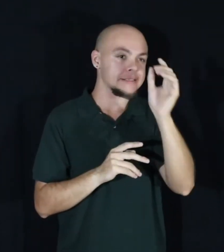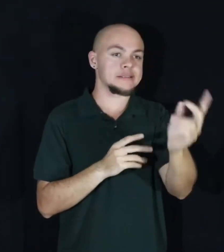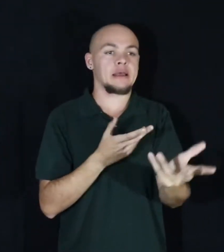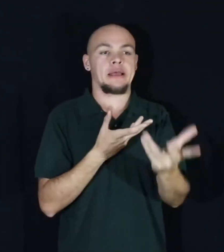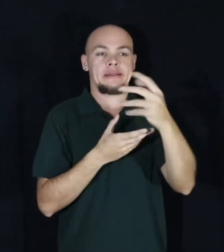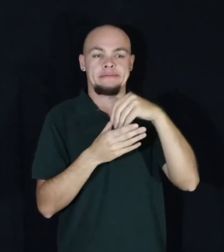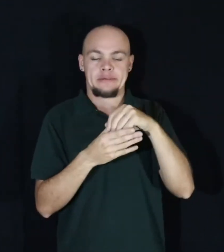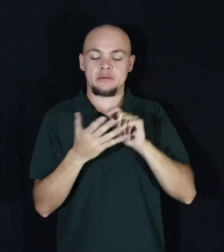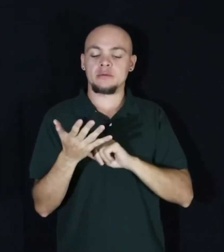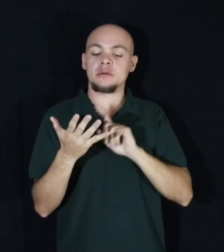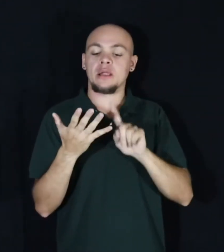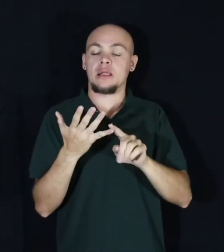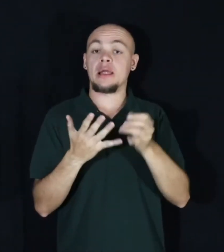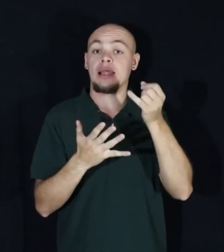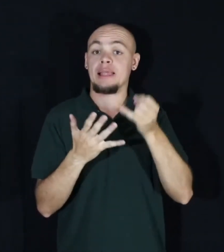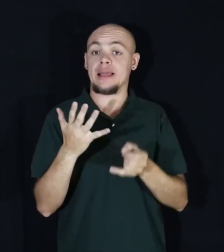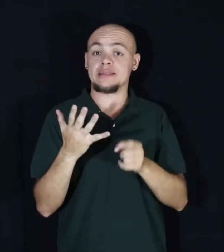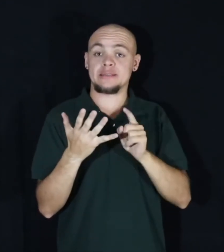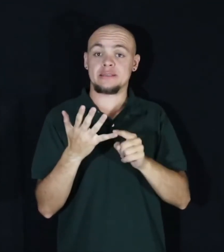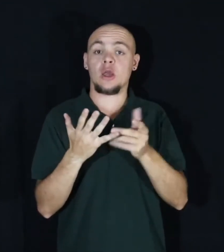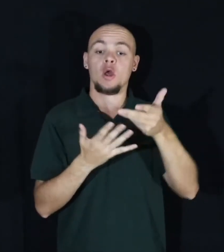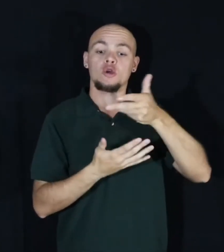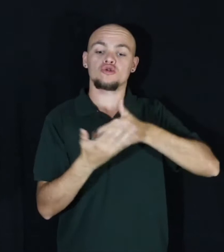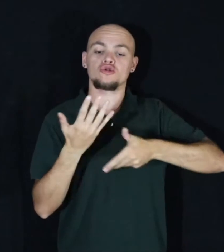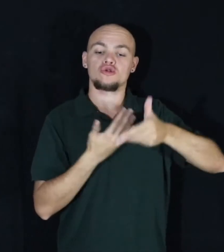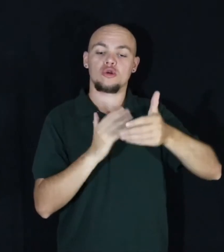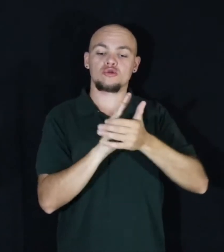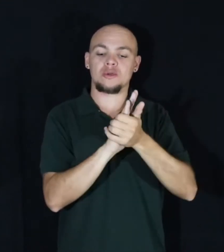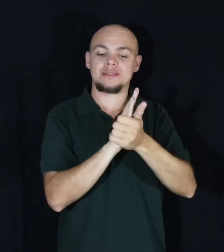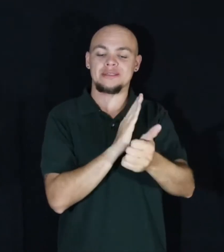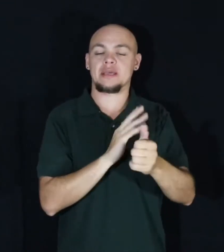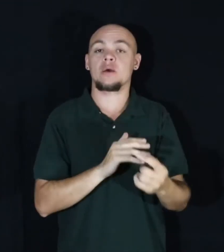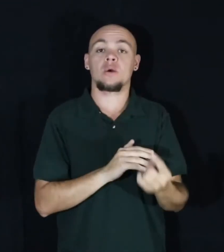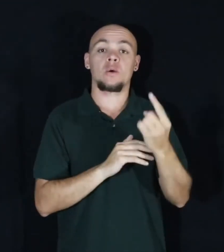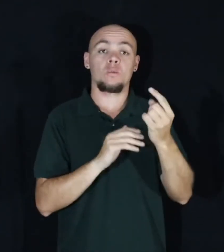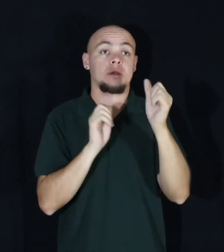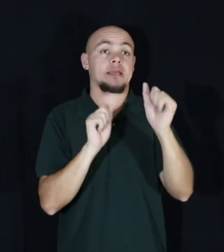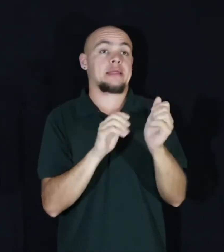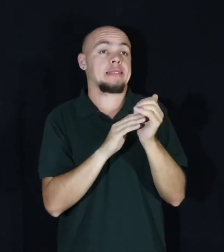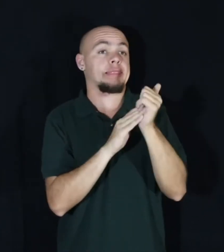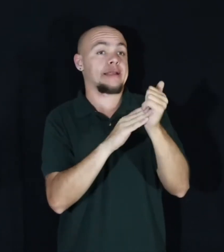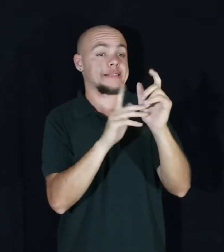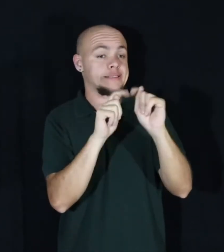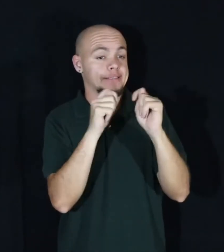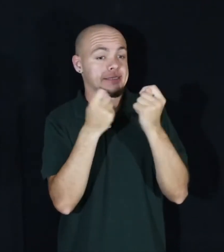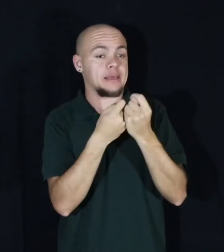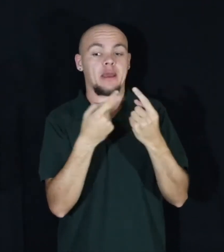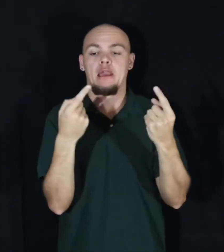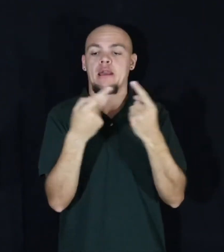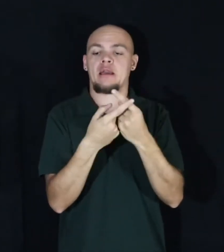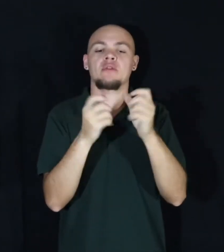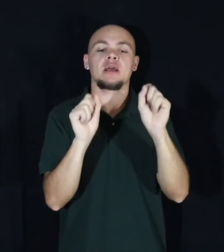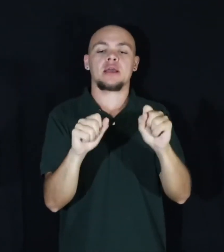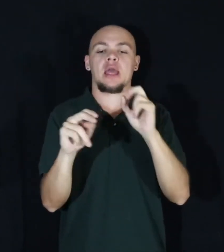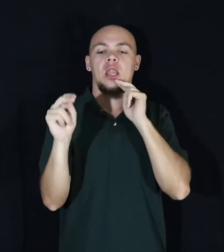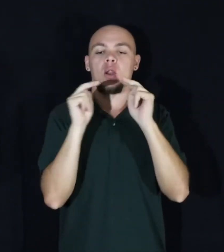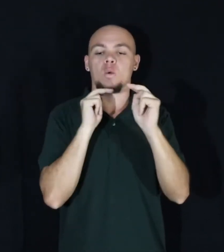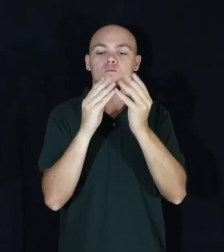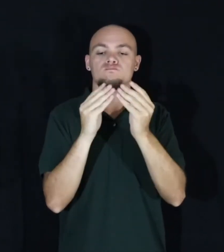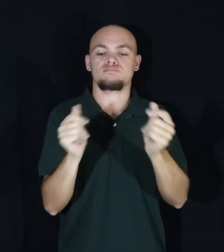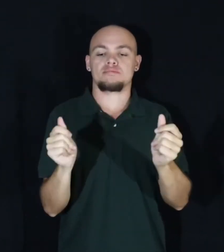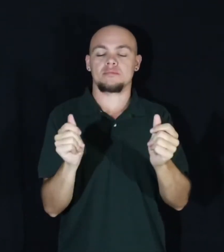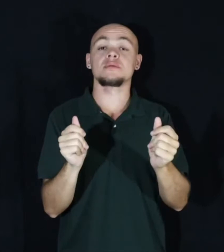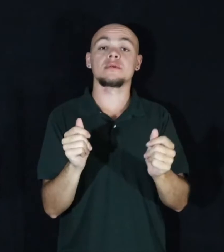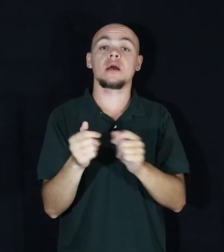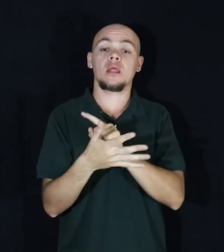And last but not least, social skill, in which one can lead a team and negotiate a conflict. So why is an